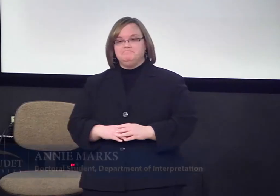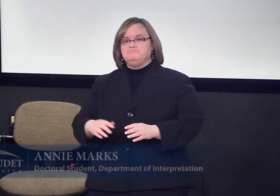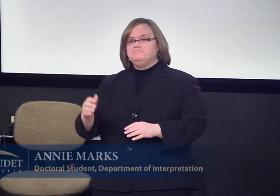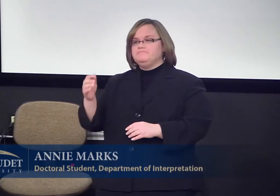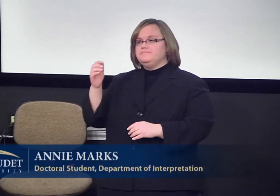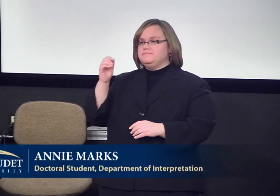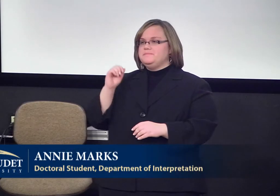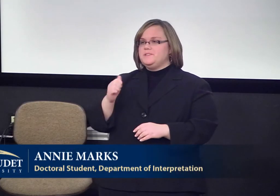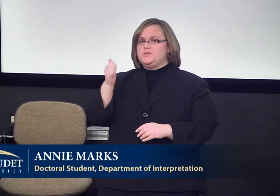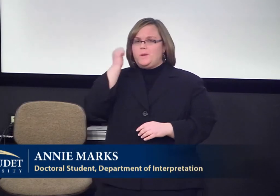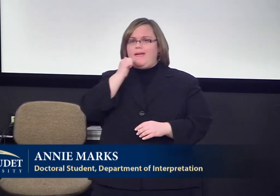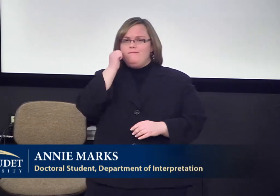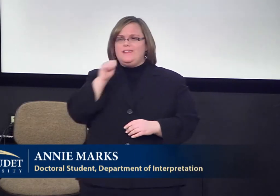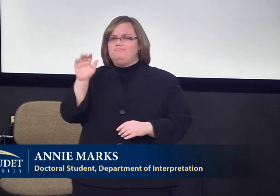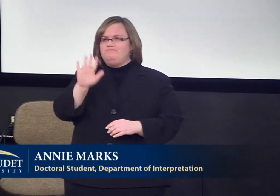Just take a moment for the stage director.